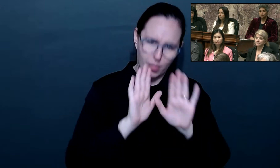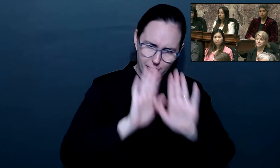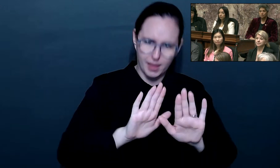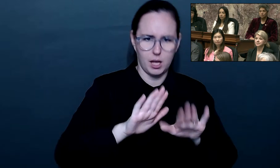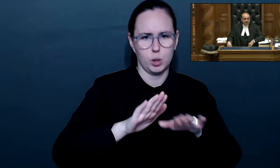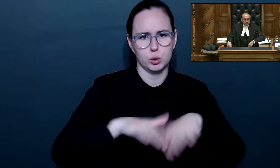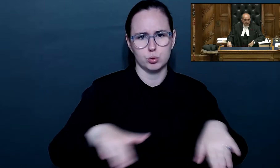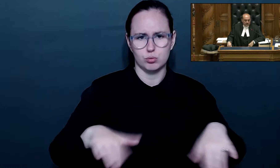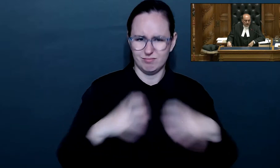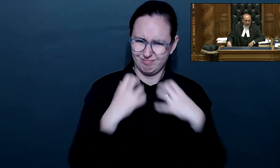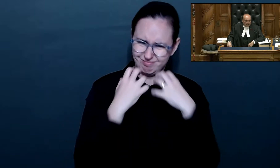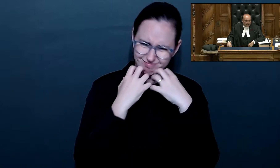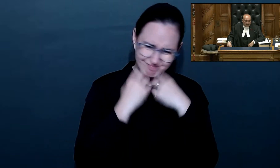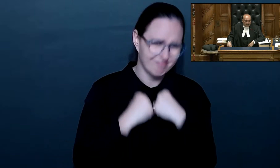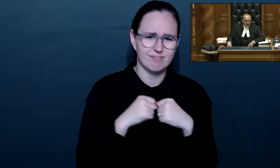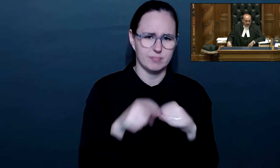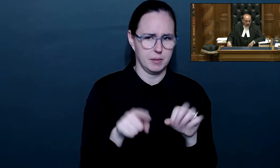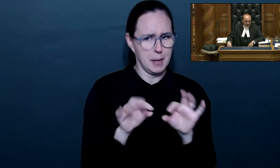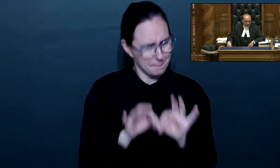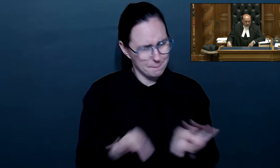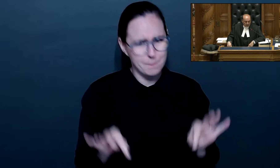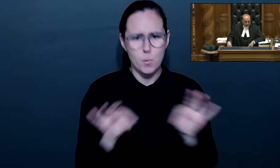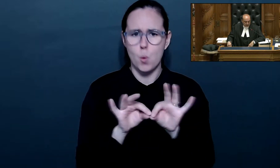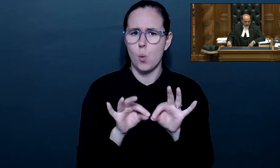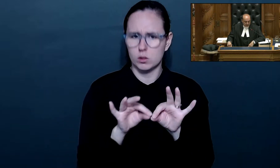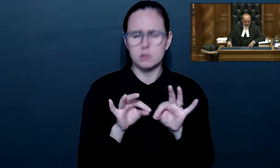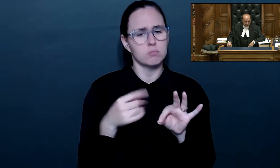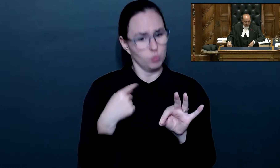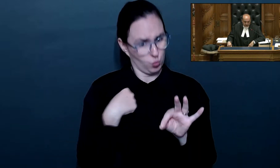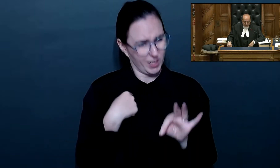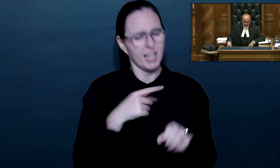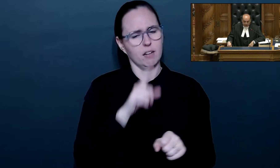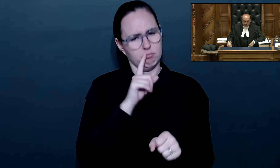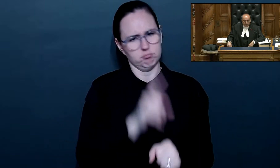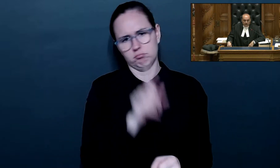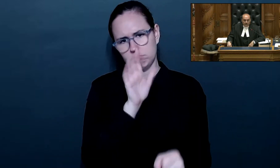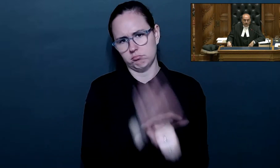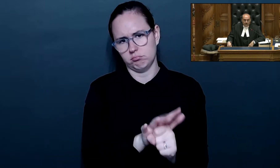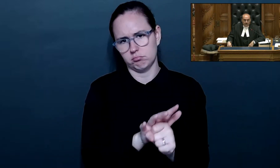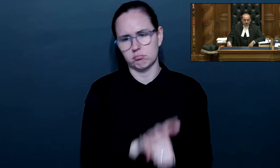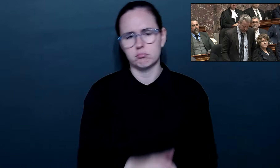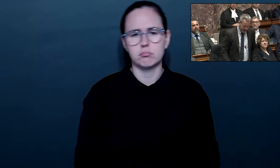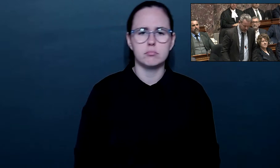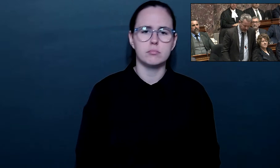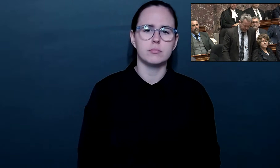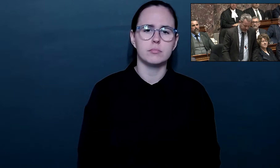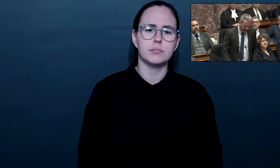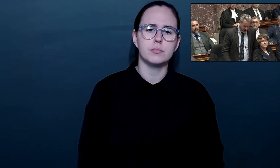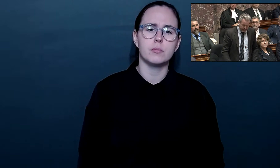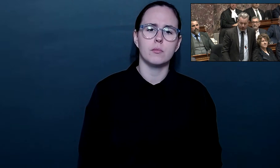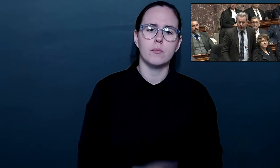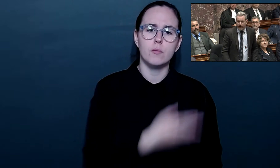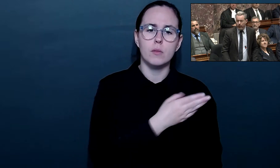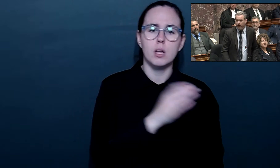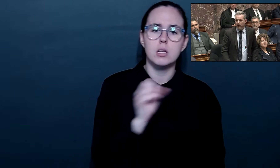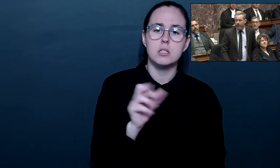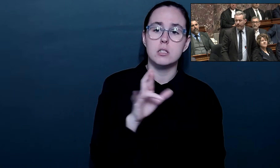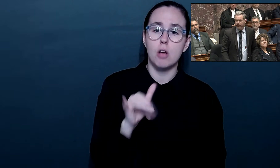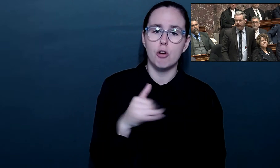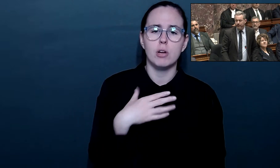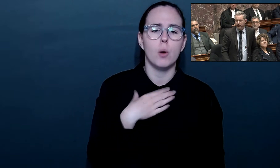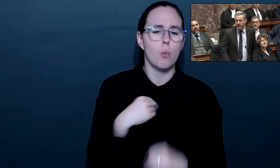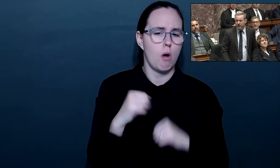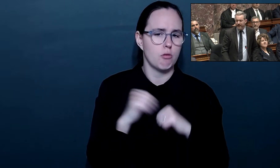you. Member for Surrey White Rock. Thank you, Mr. Speaker. After being released from the hospital to her group